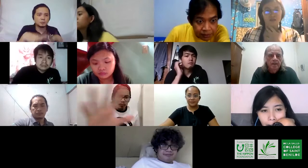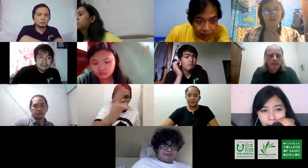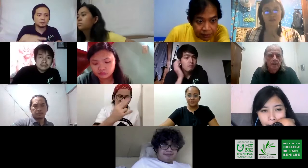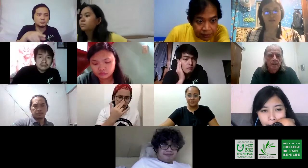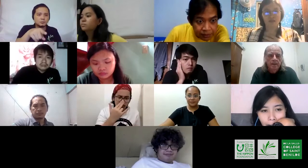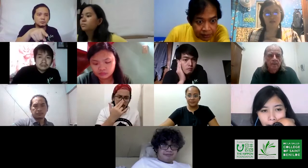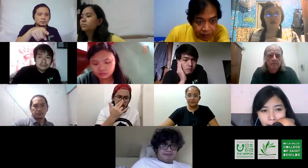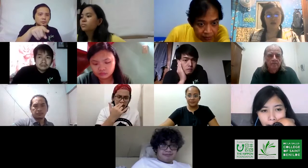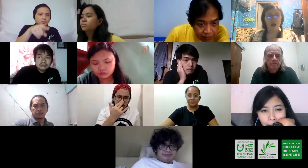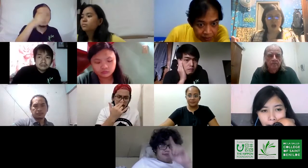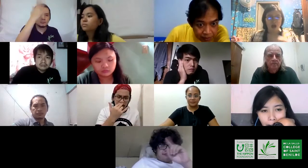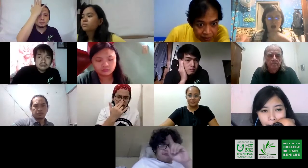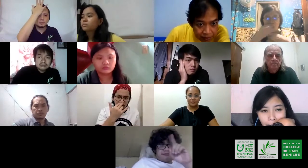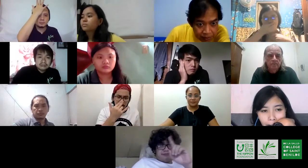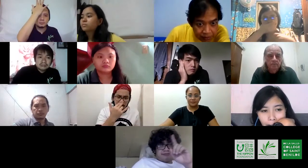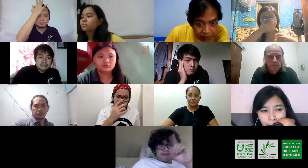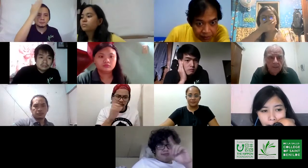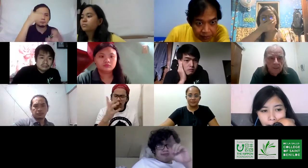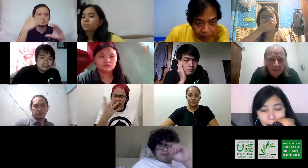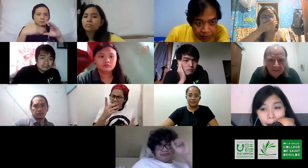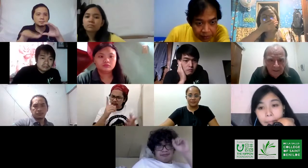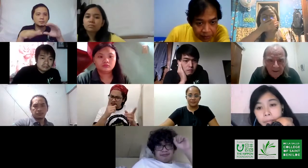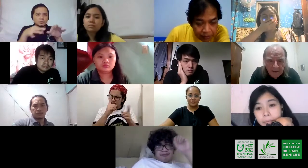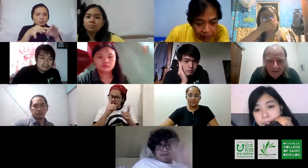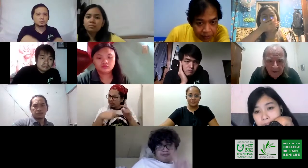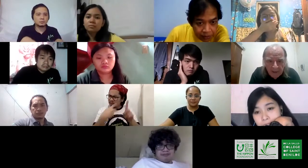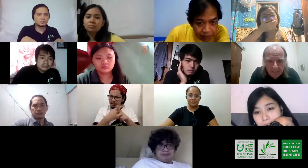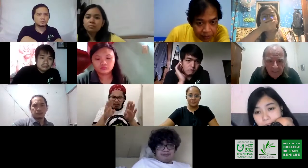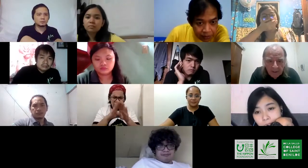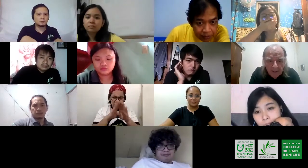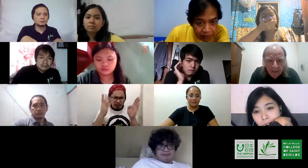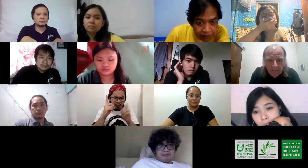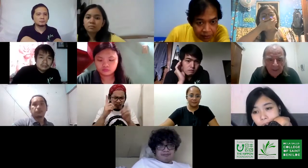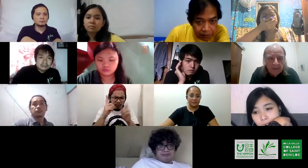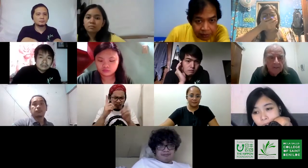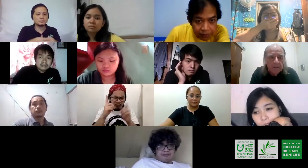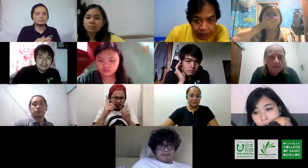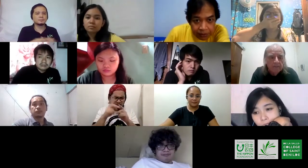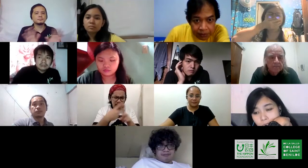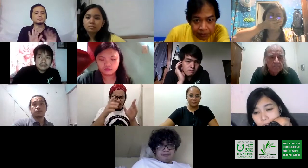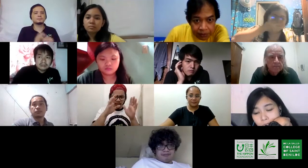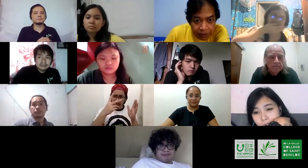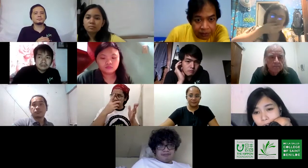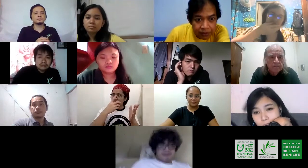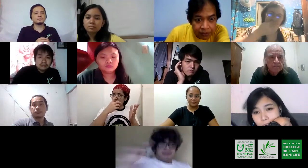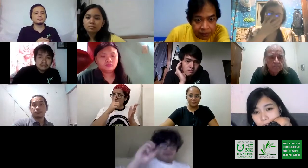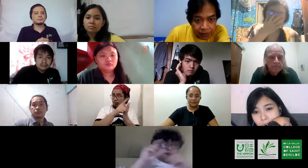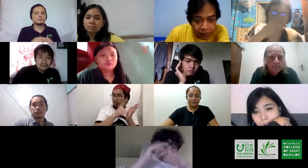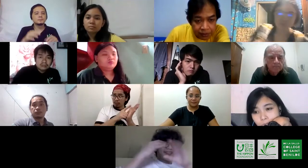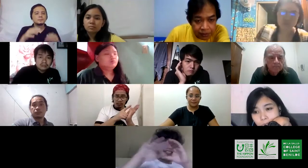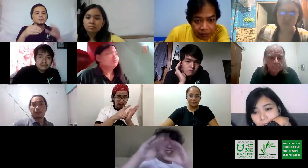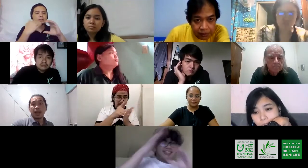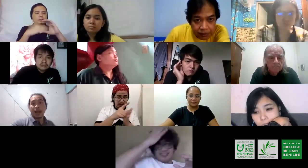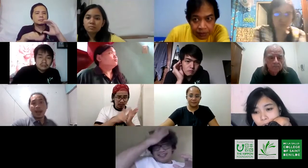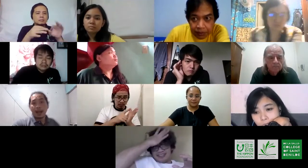All right. Now, sorry, I haven't gotten my up yet.